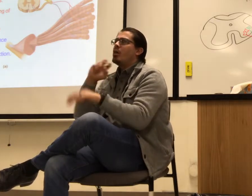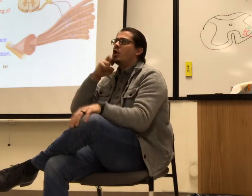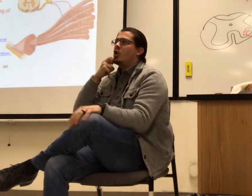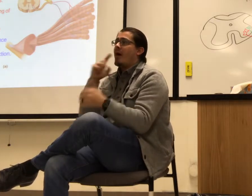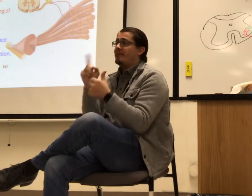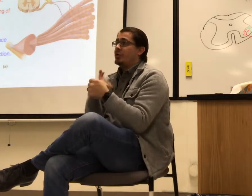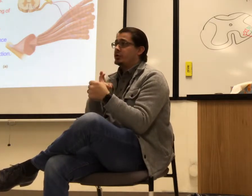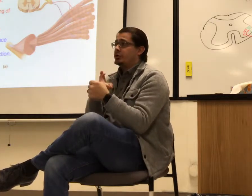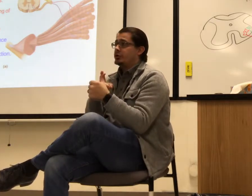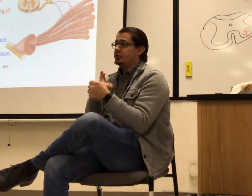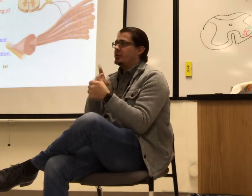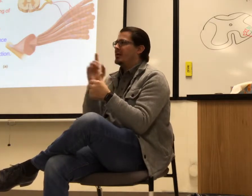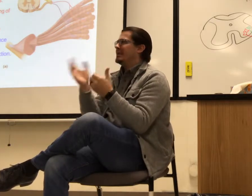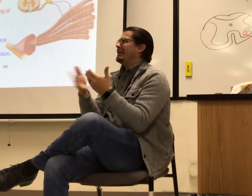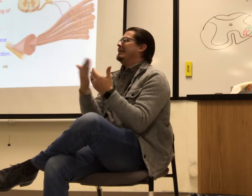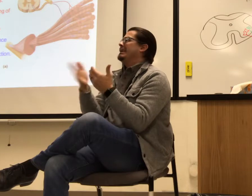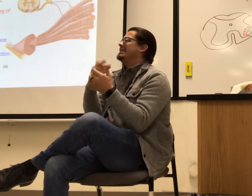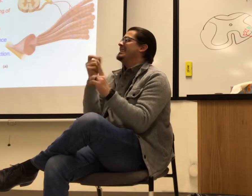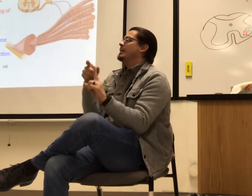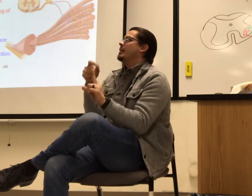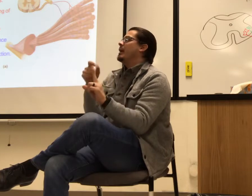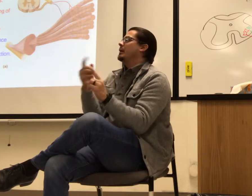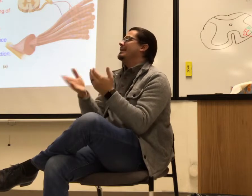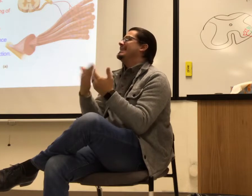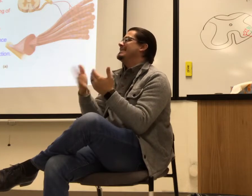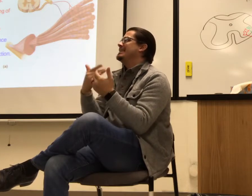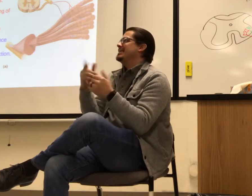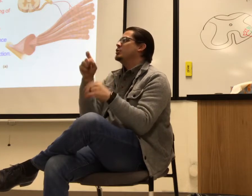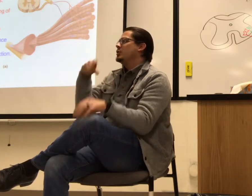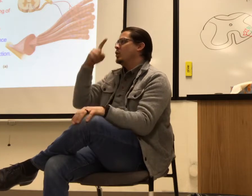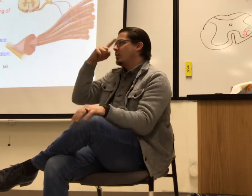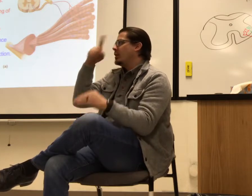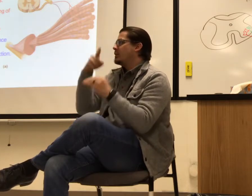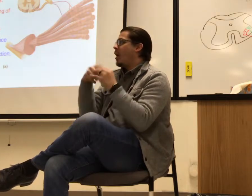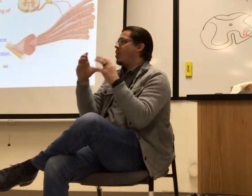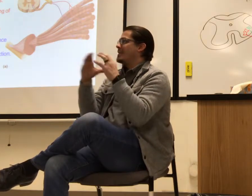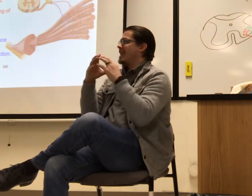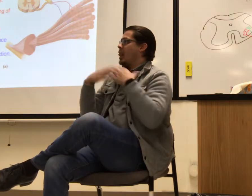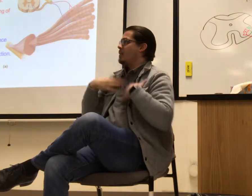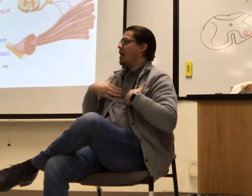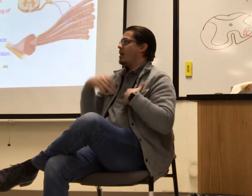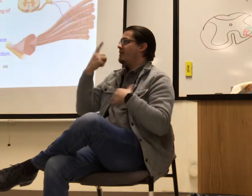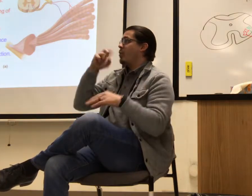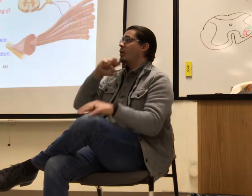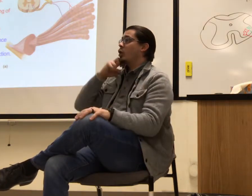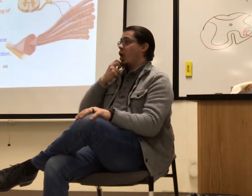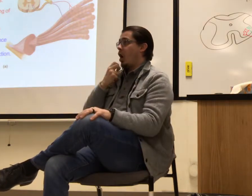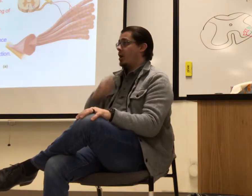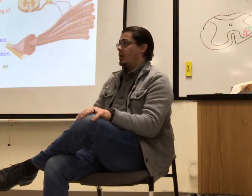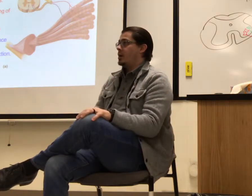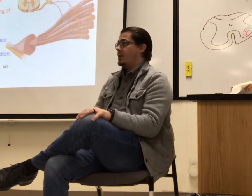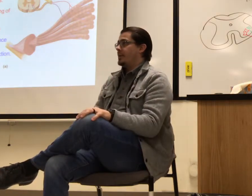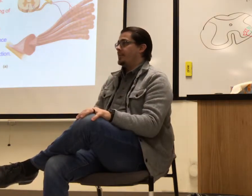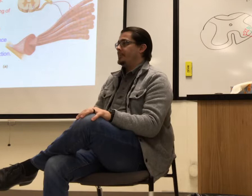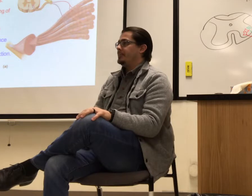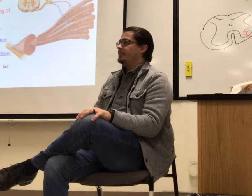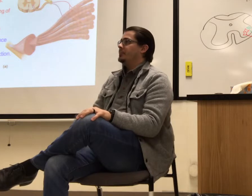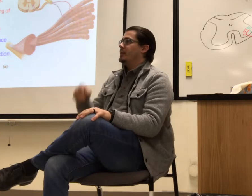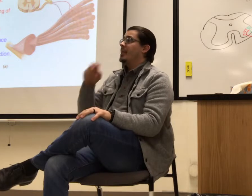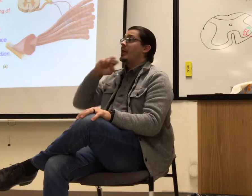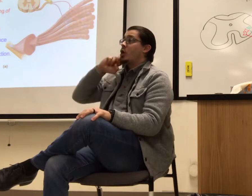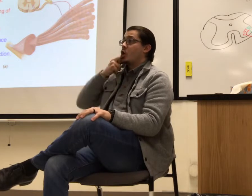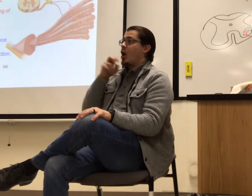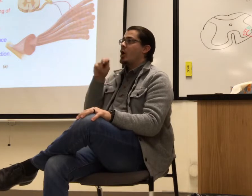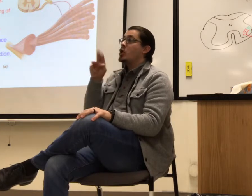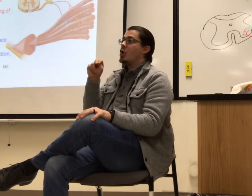first, because they're the easiest to stimulate. So you have to think about the cell body of the neuron. It's the